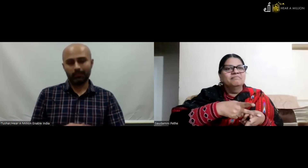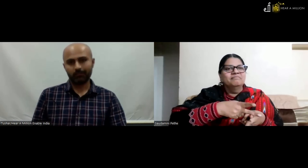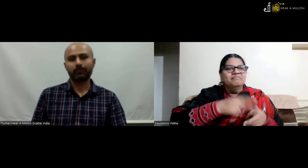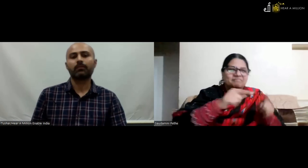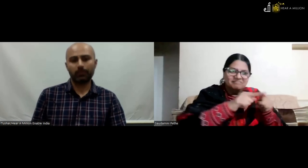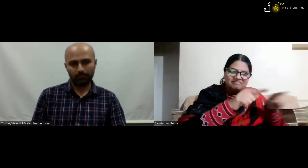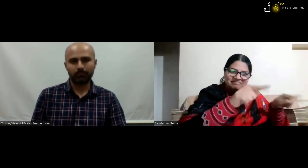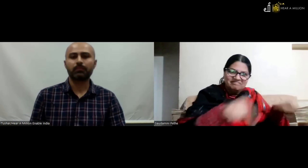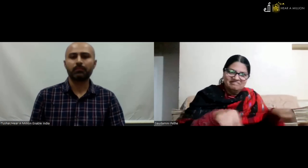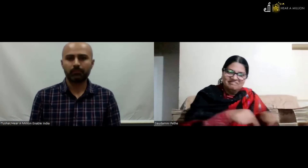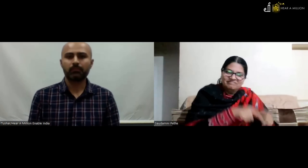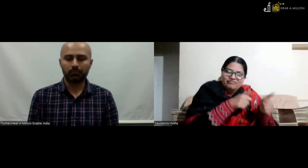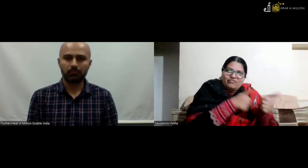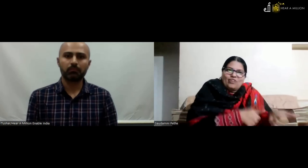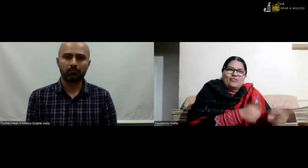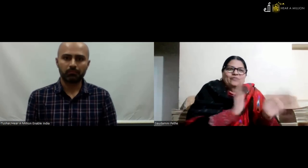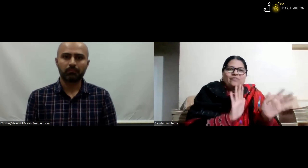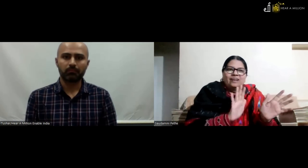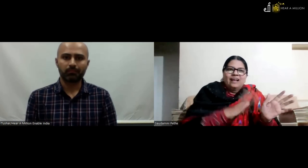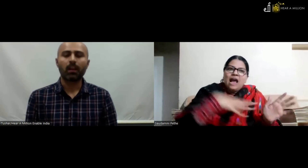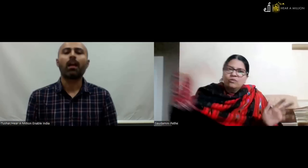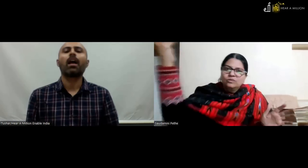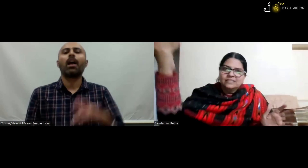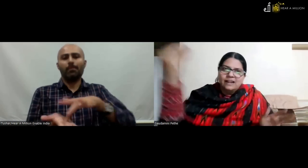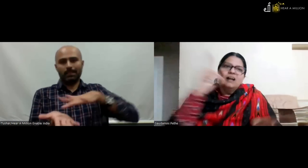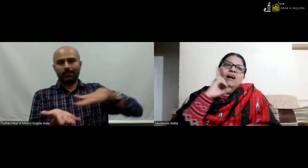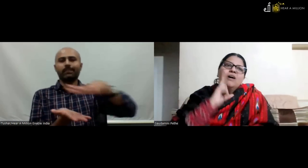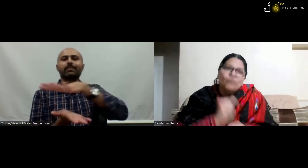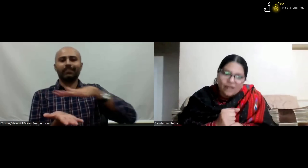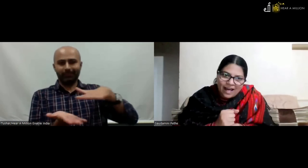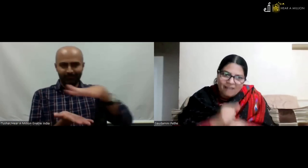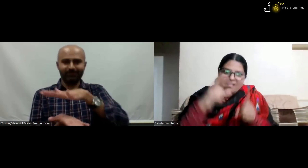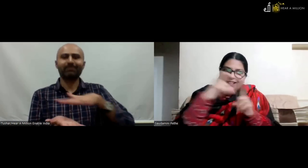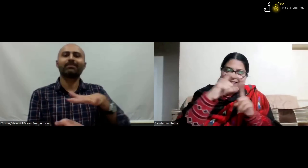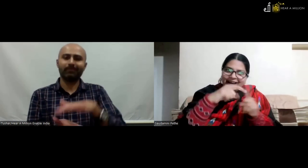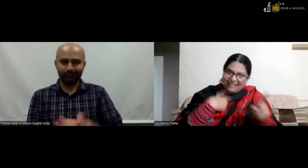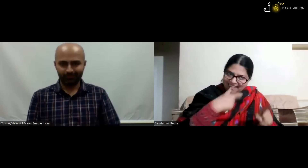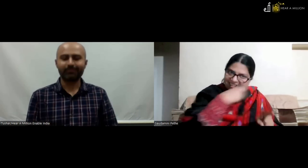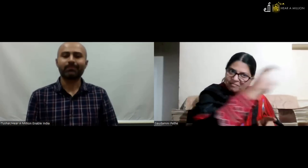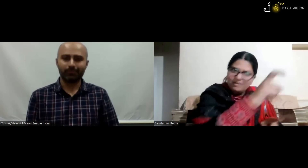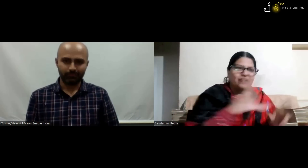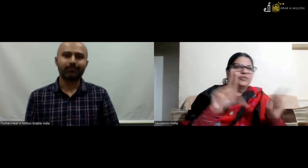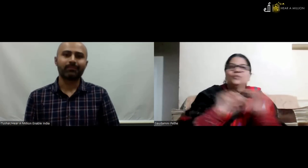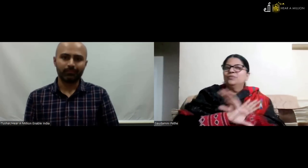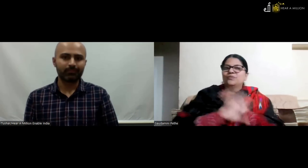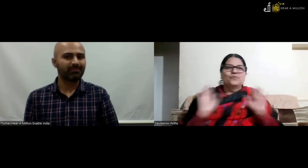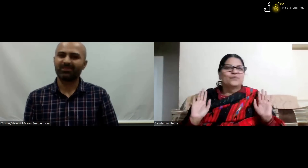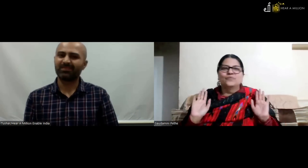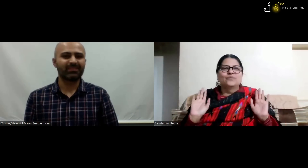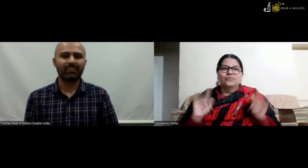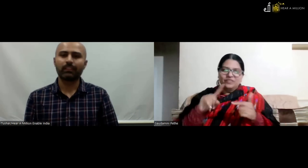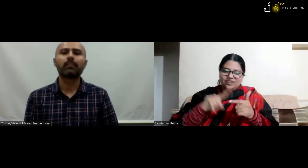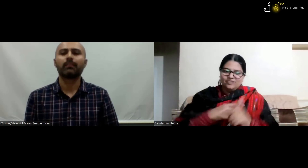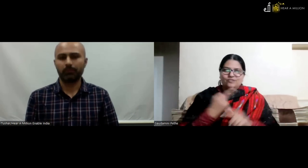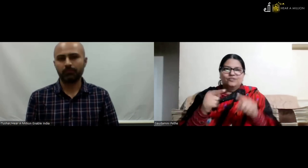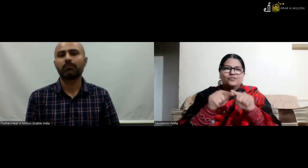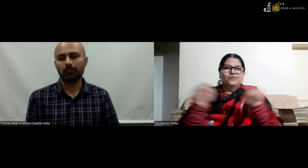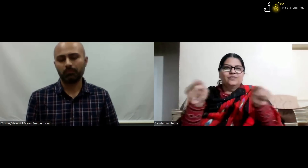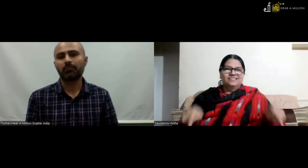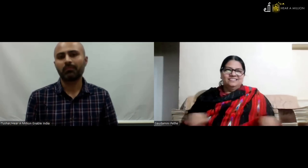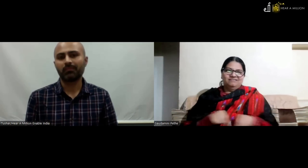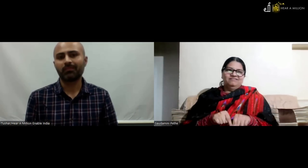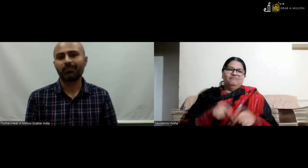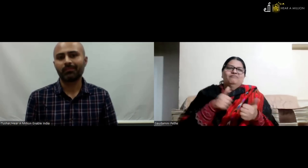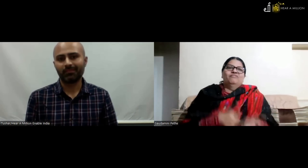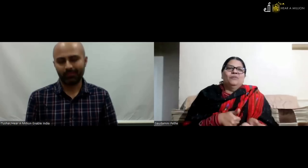complain? I have to complain in my area, the jurisdiction where I come from. We can't complain